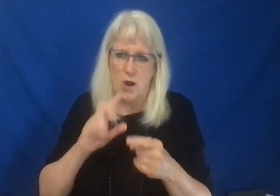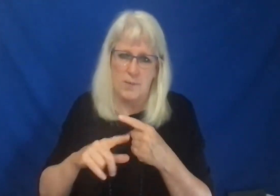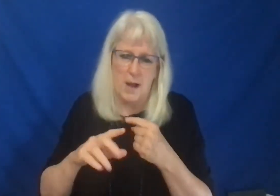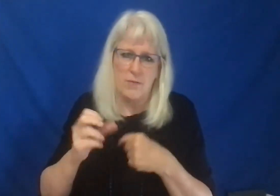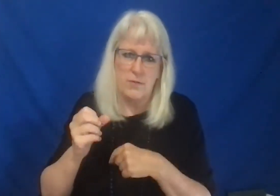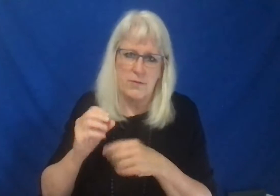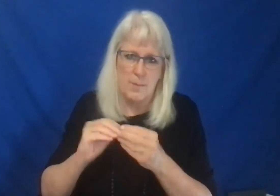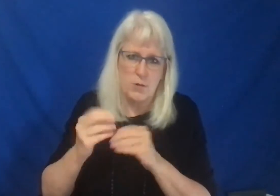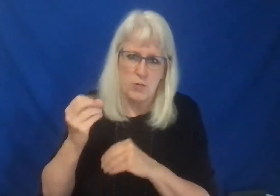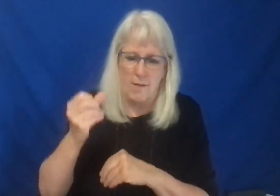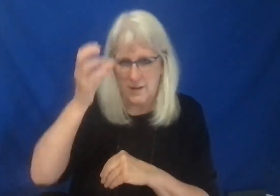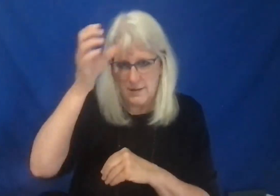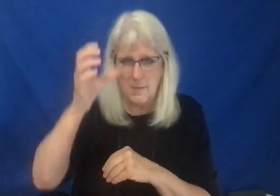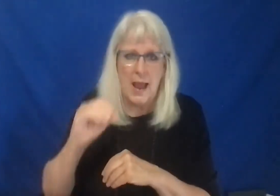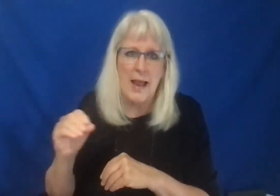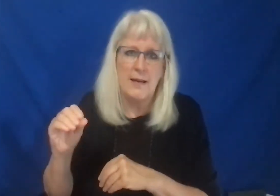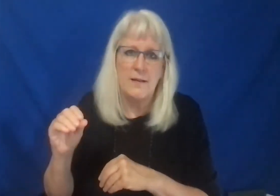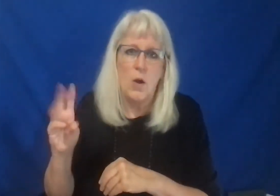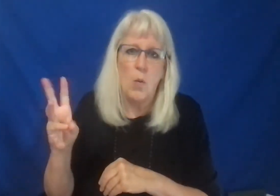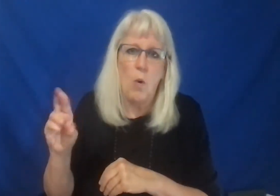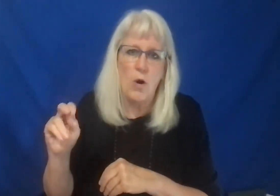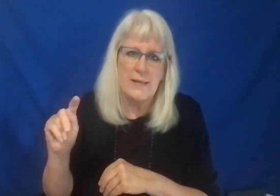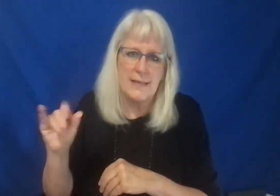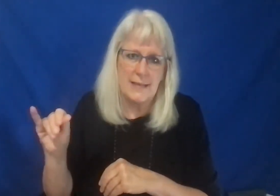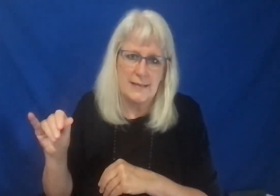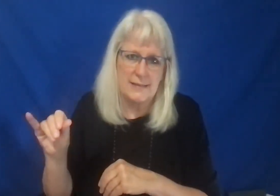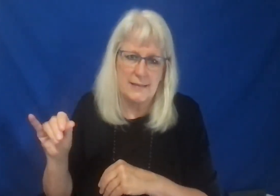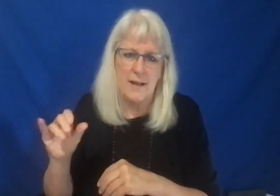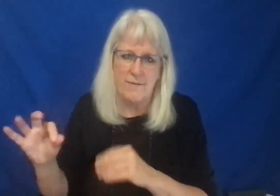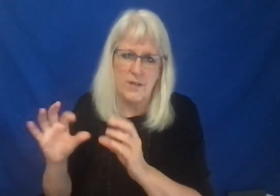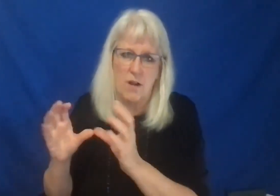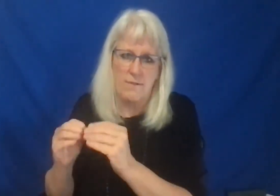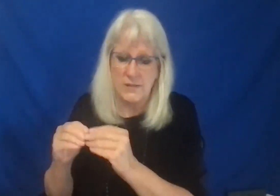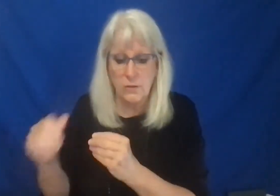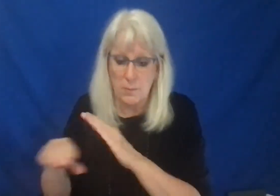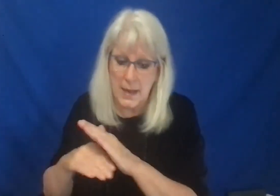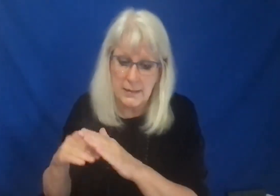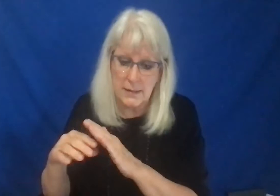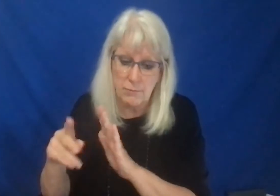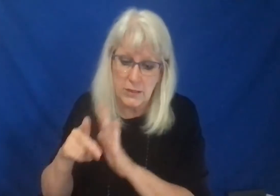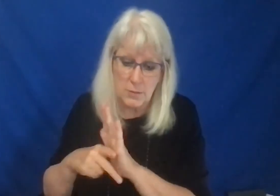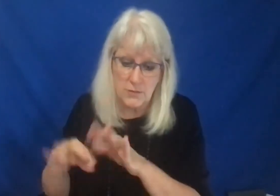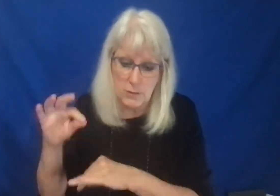general warranties of the conference, because they are the basic tenets for a spiritual life. They are the basic tenets for a spiritual